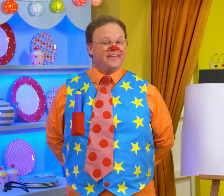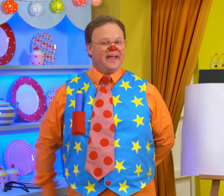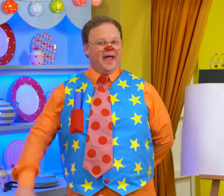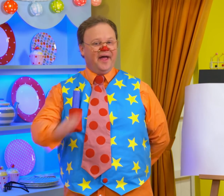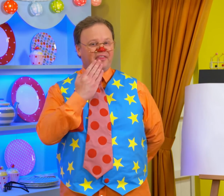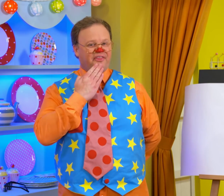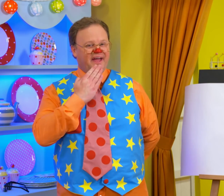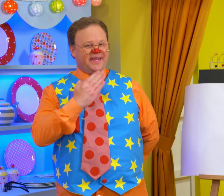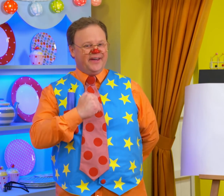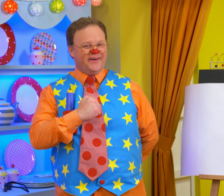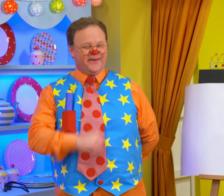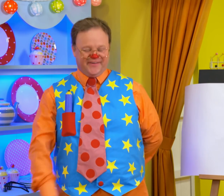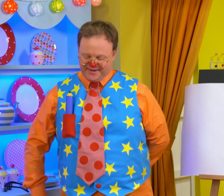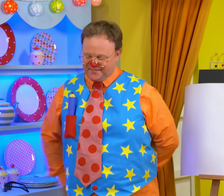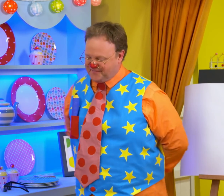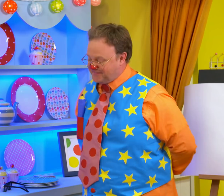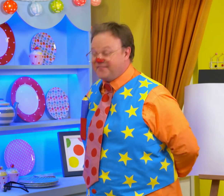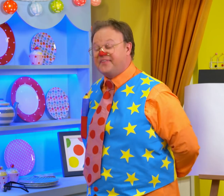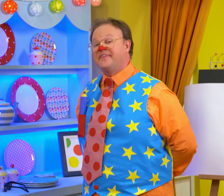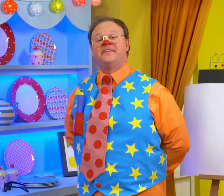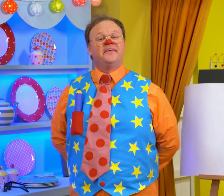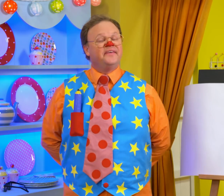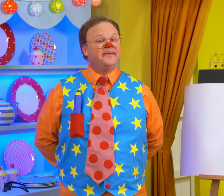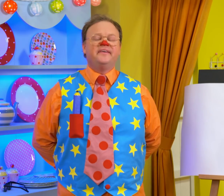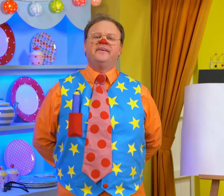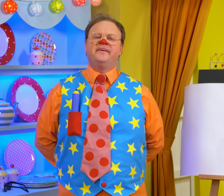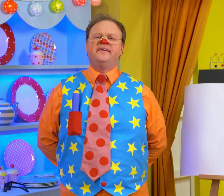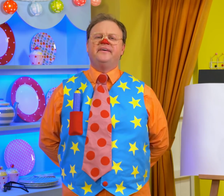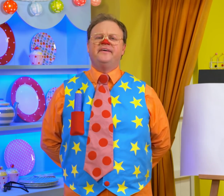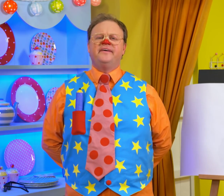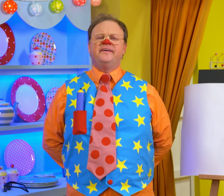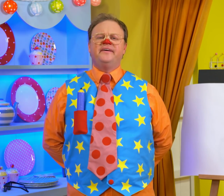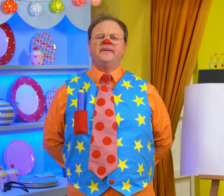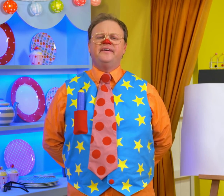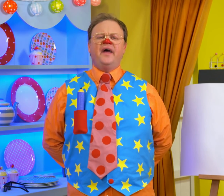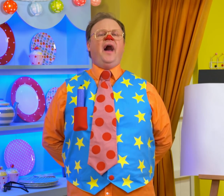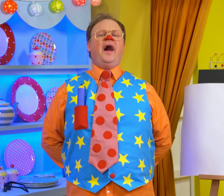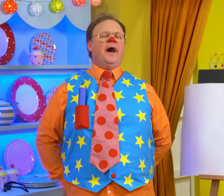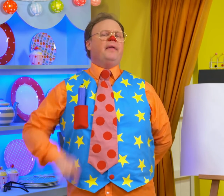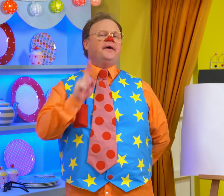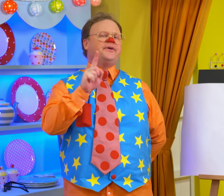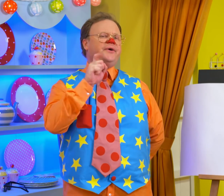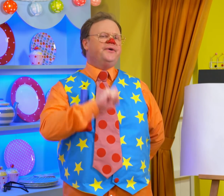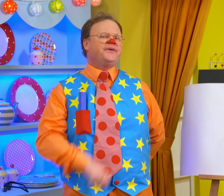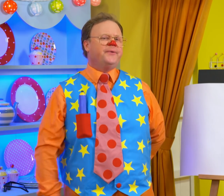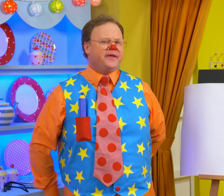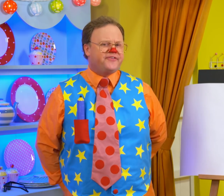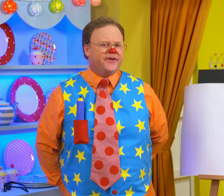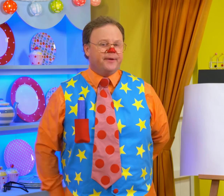Tumble. Thank you. What are we doing in school today then, Teacher Tumble? Ah, a good question.